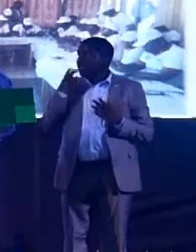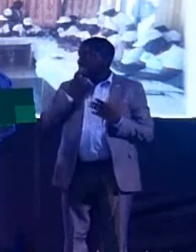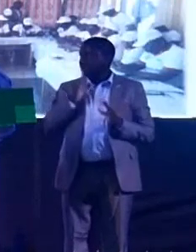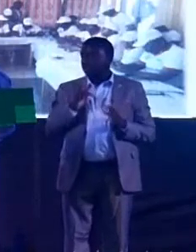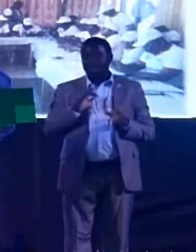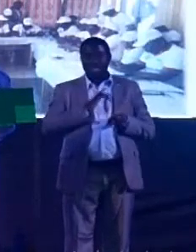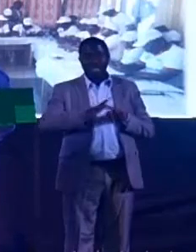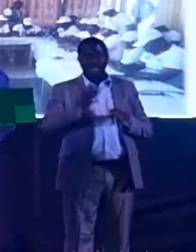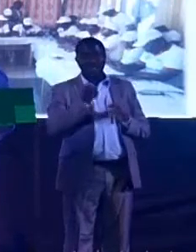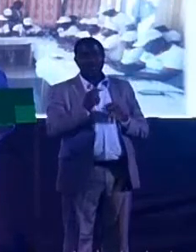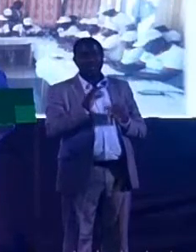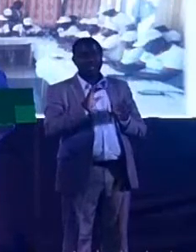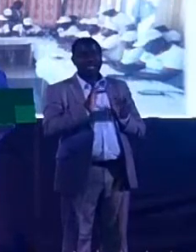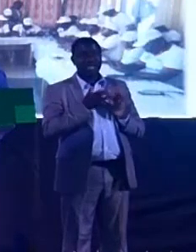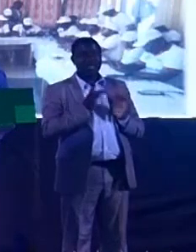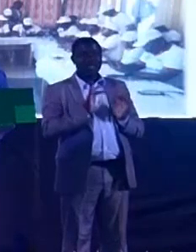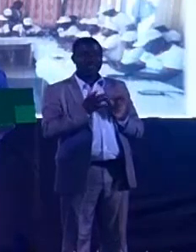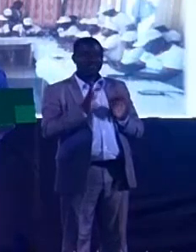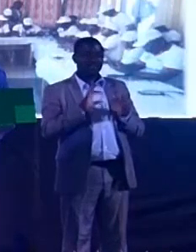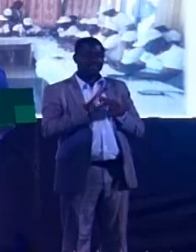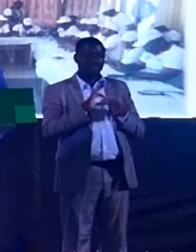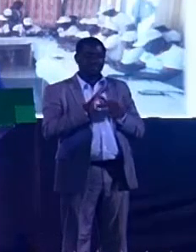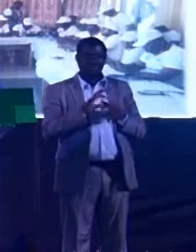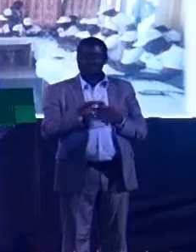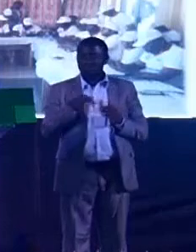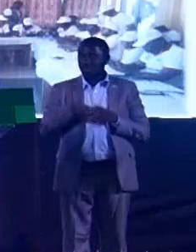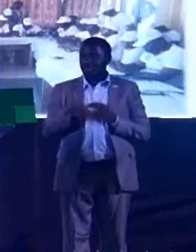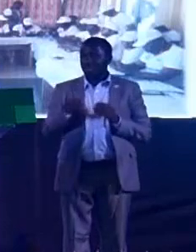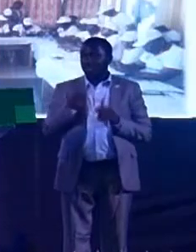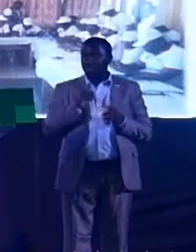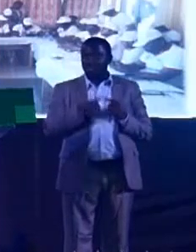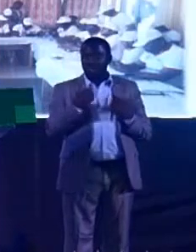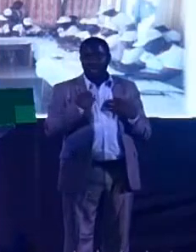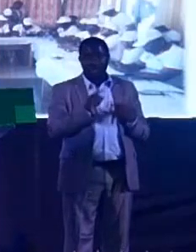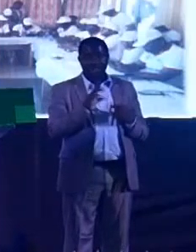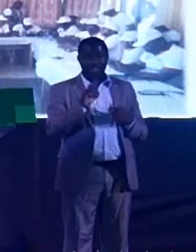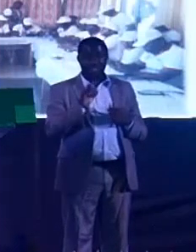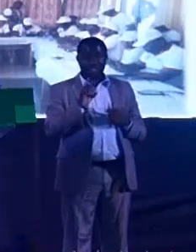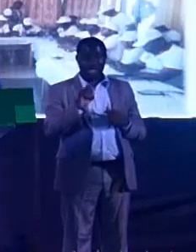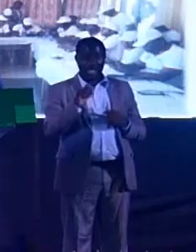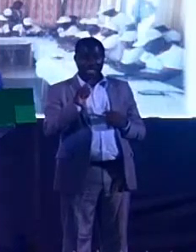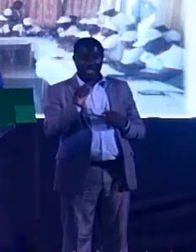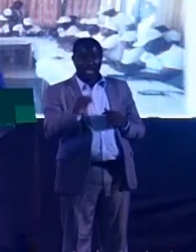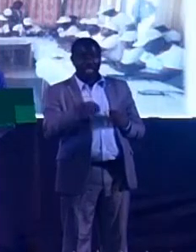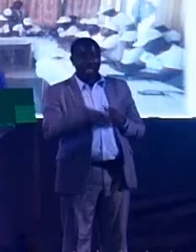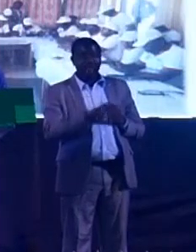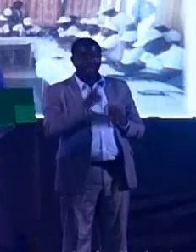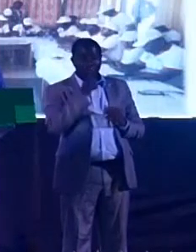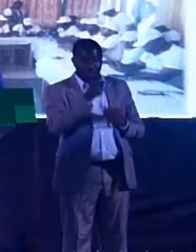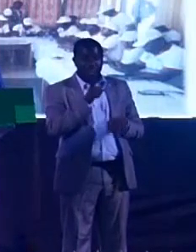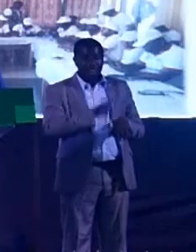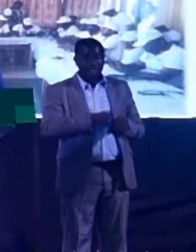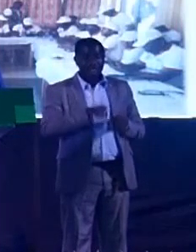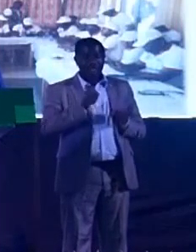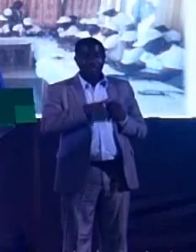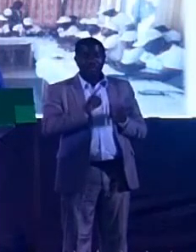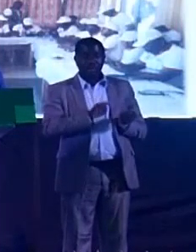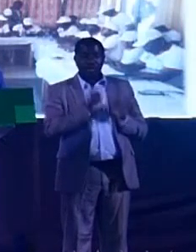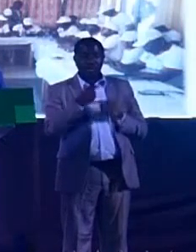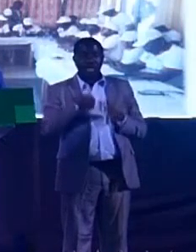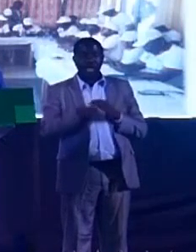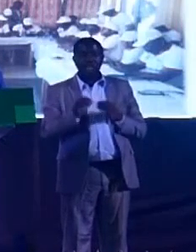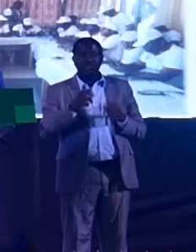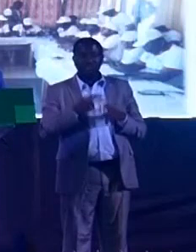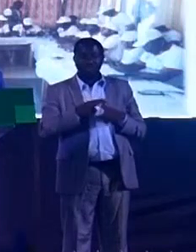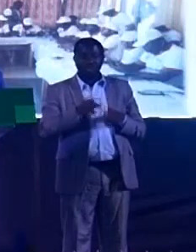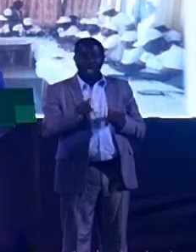internet connectivity across the country. In order to have this data in real time, they need to be transmitted as soon as possible